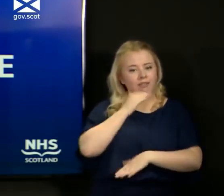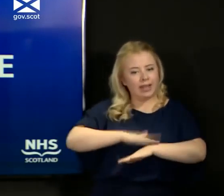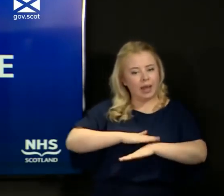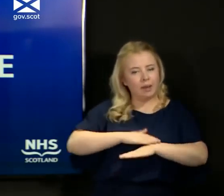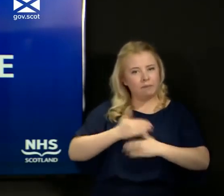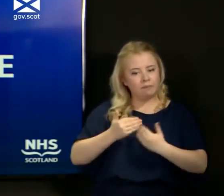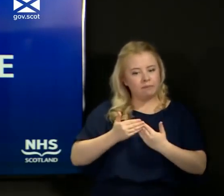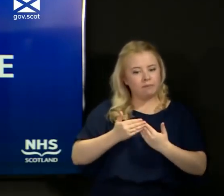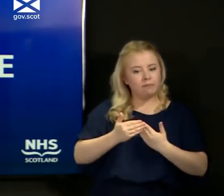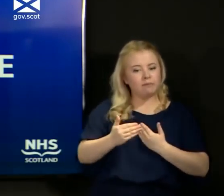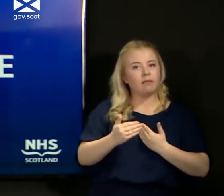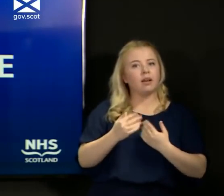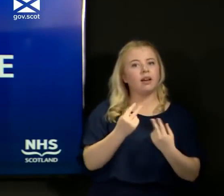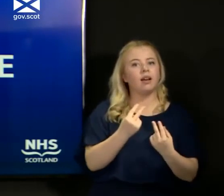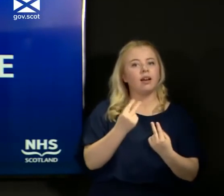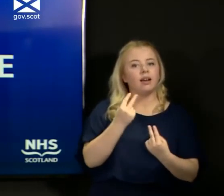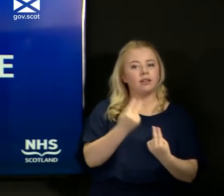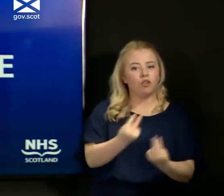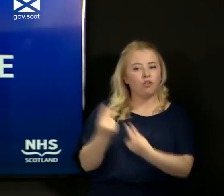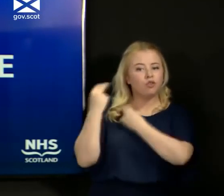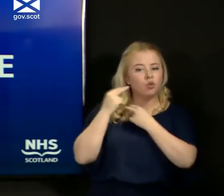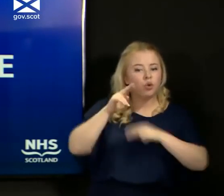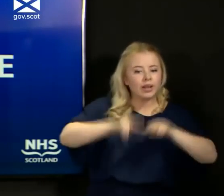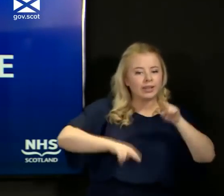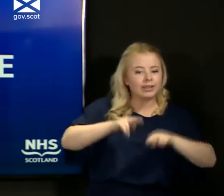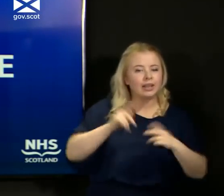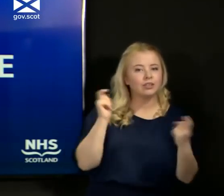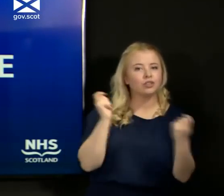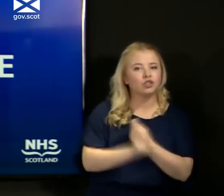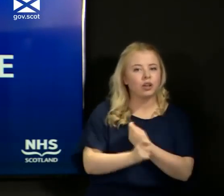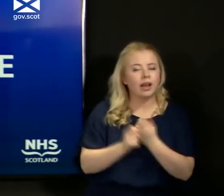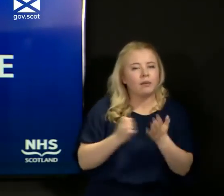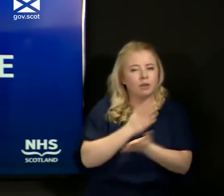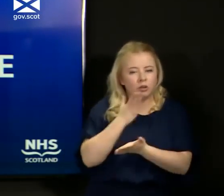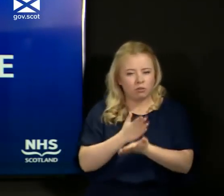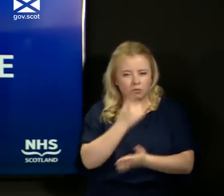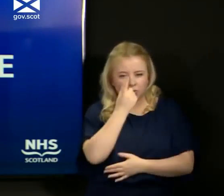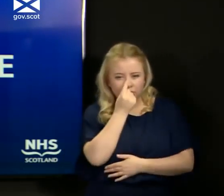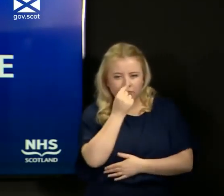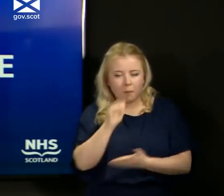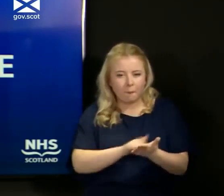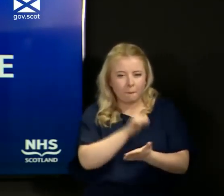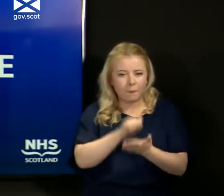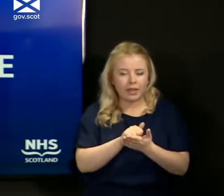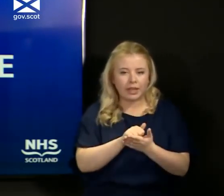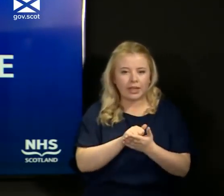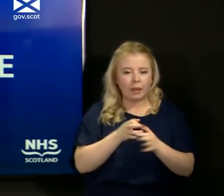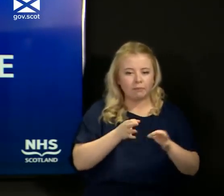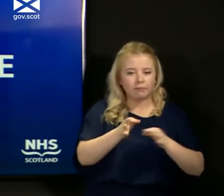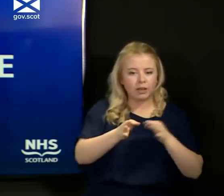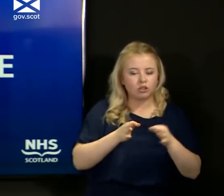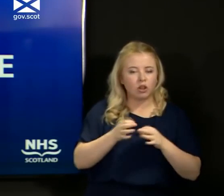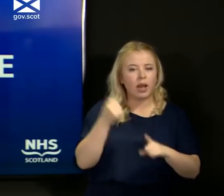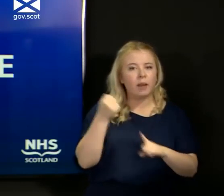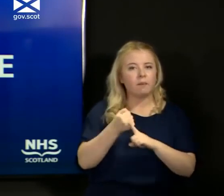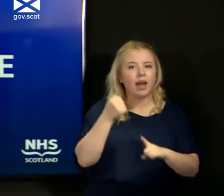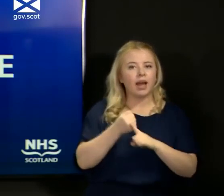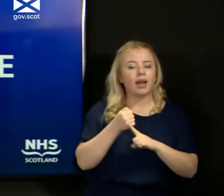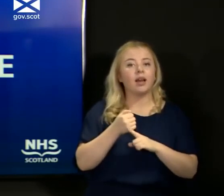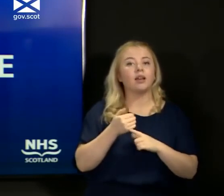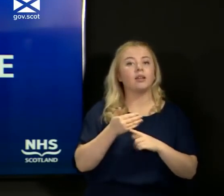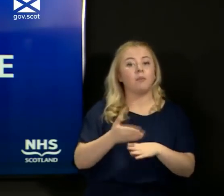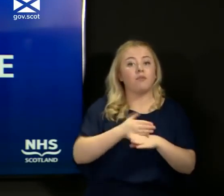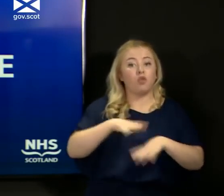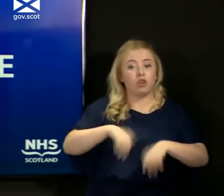sure that you're able to properly measure and assess the impact that those changes have made before you go